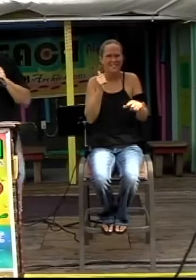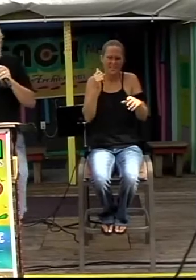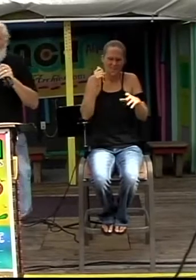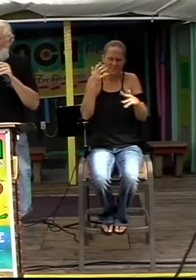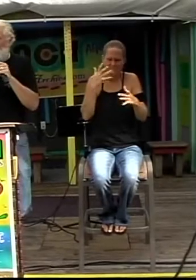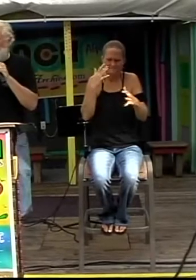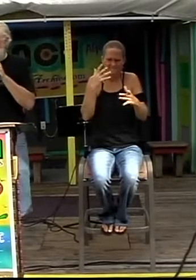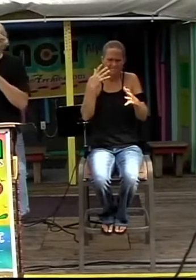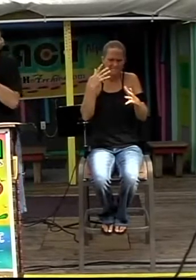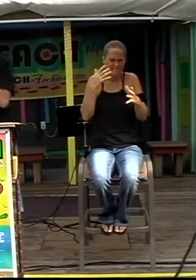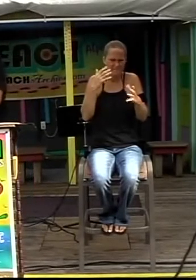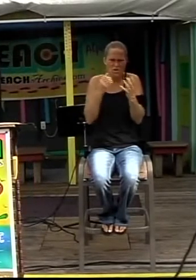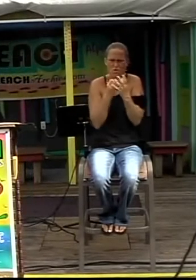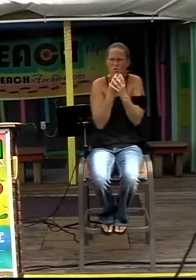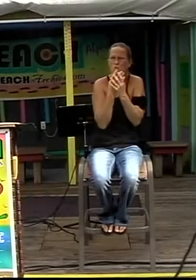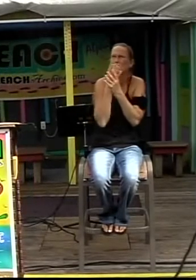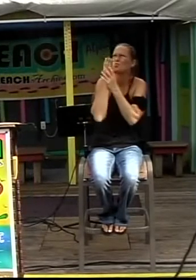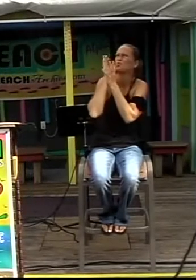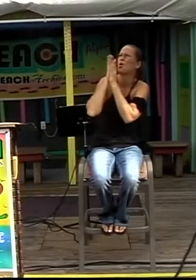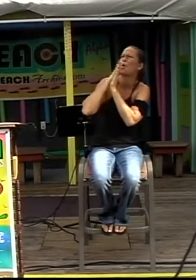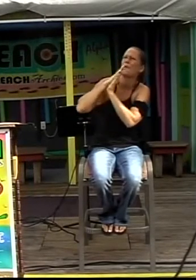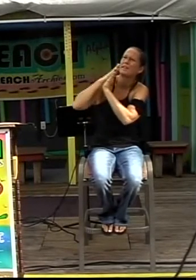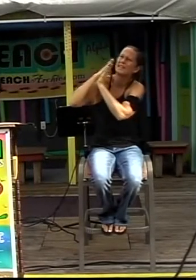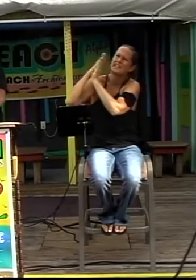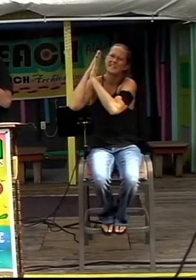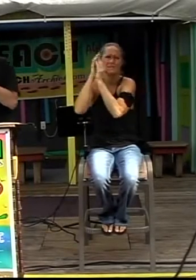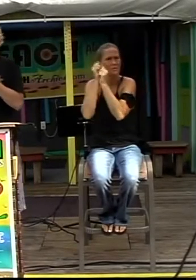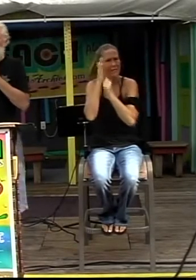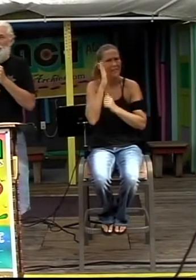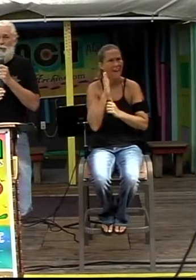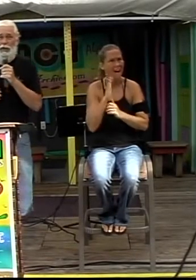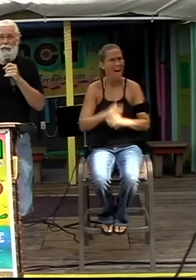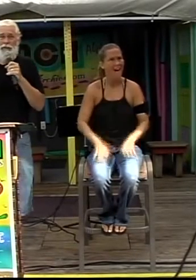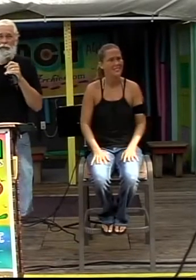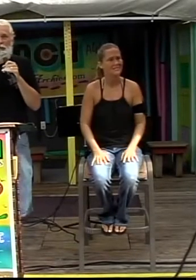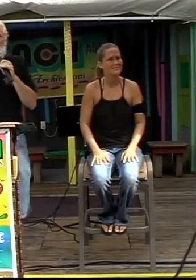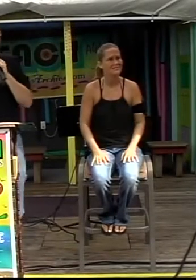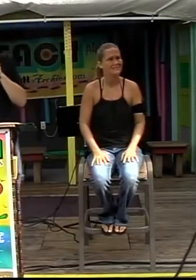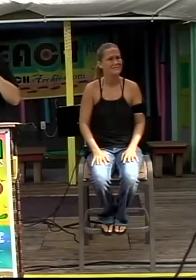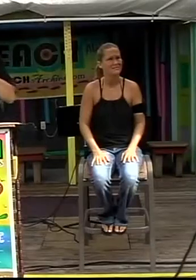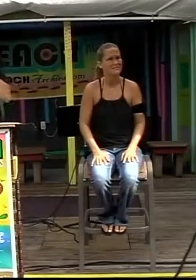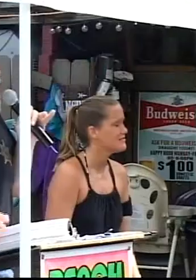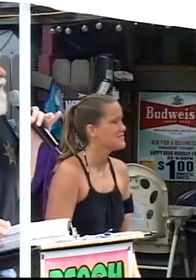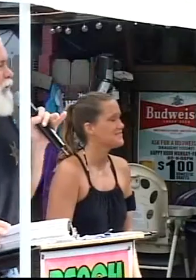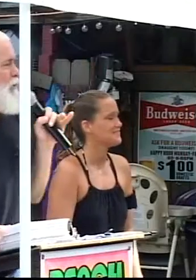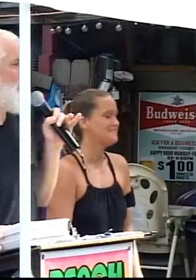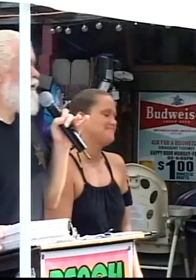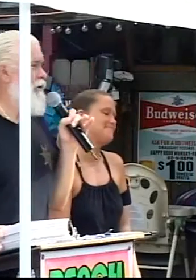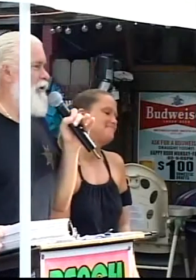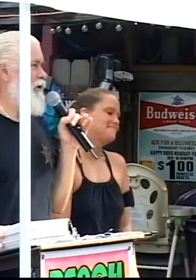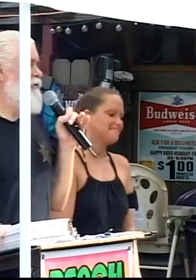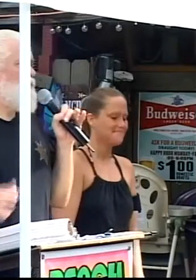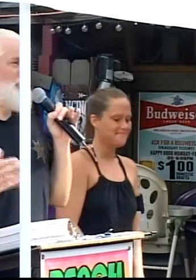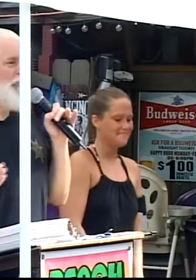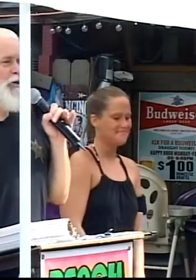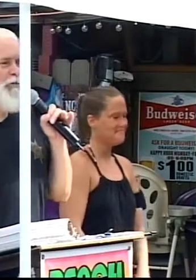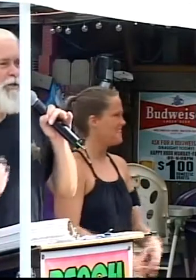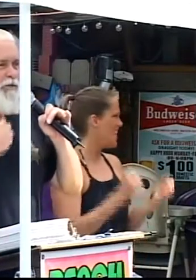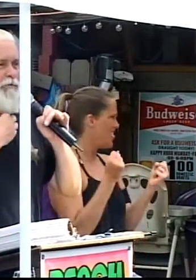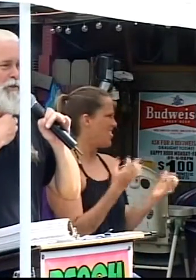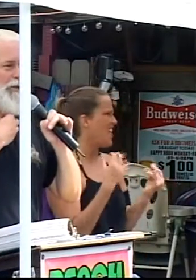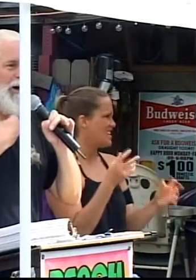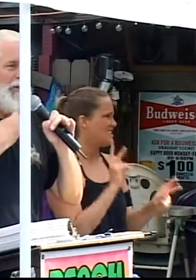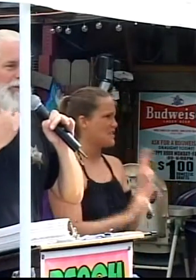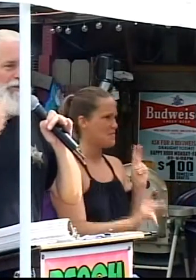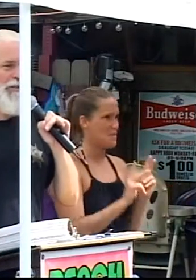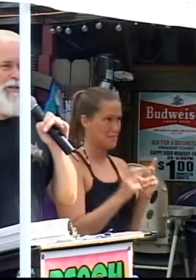and then after a while, they found out I was actually a pastor. And they were so surprised because I don't dress right. I don't wear the robes.